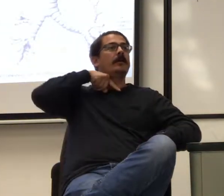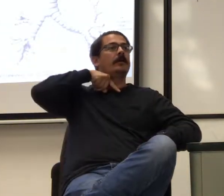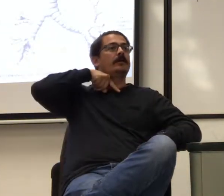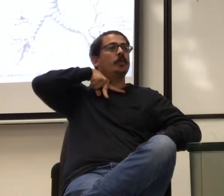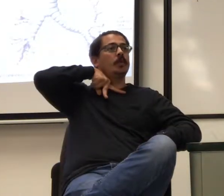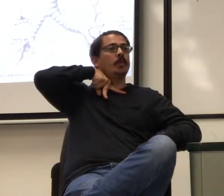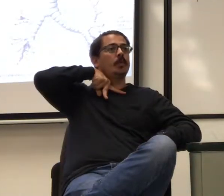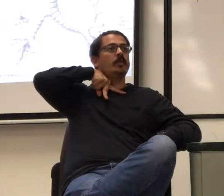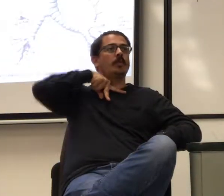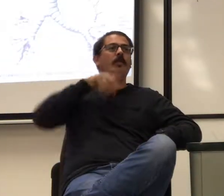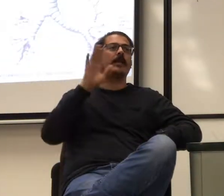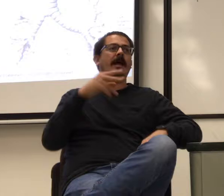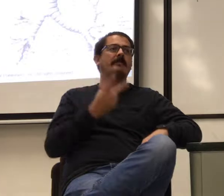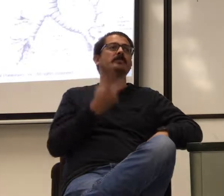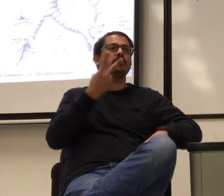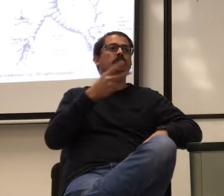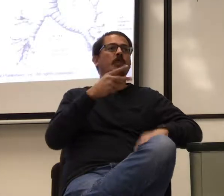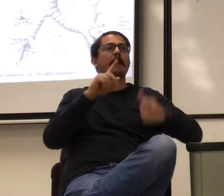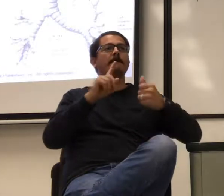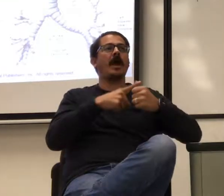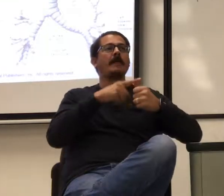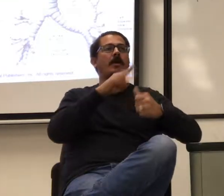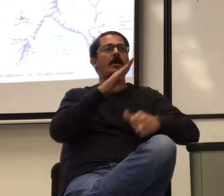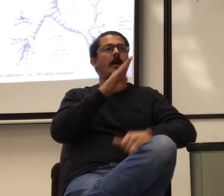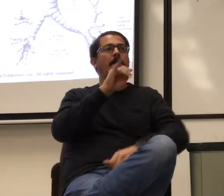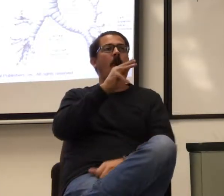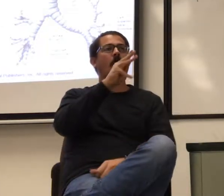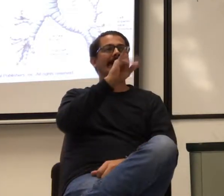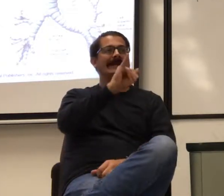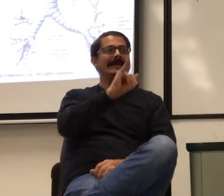two primary bronchi.